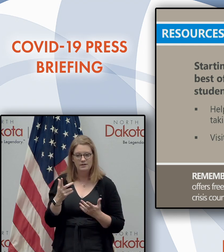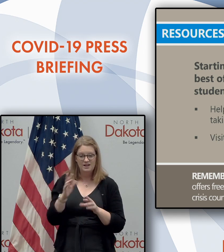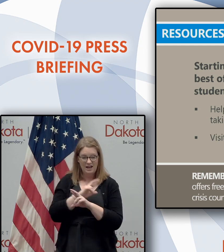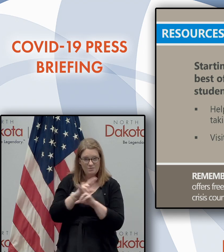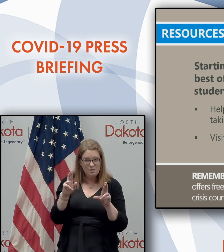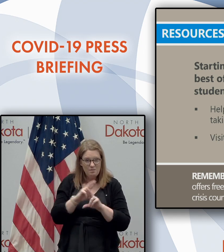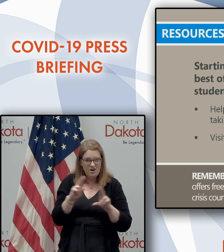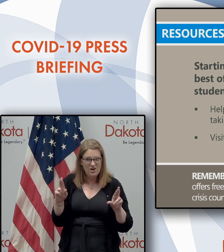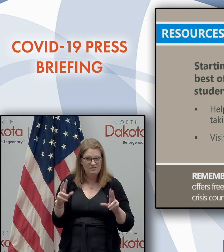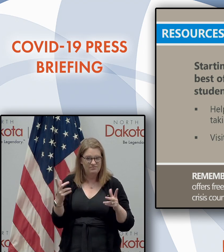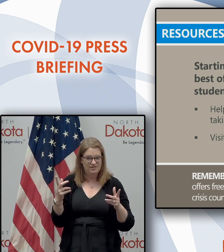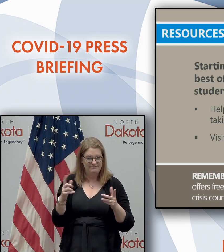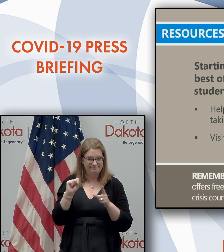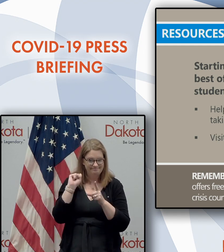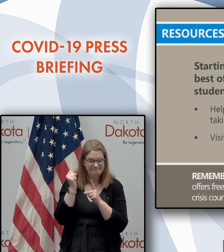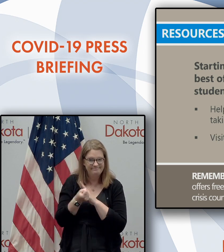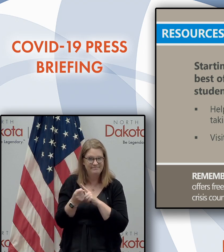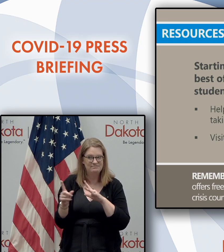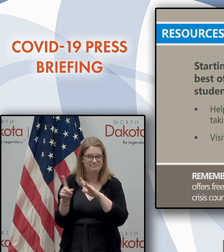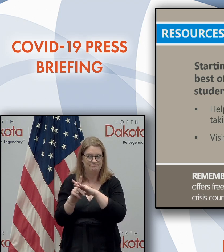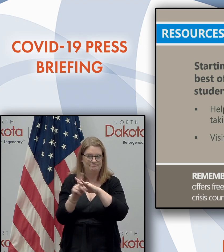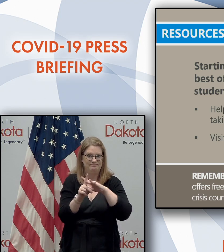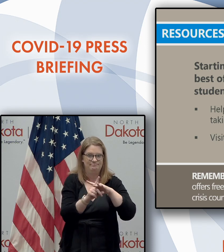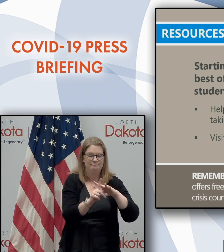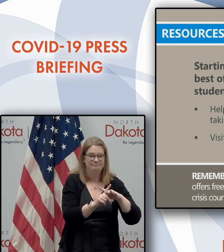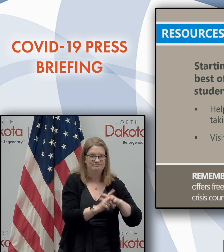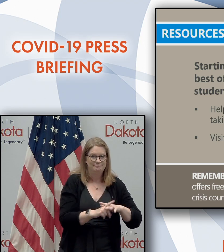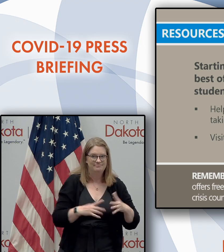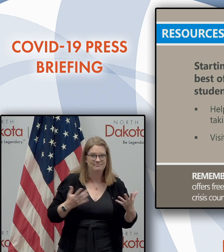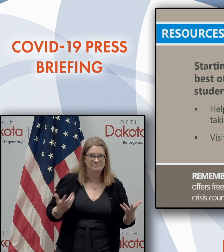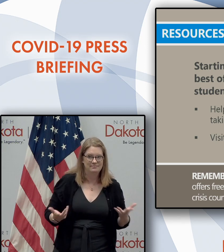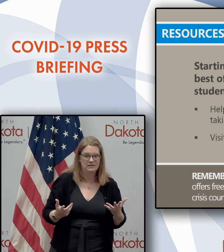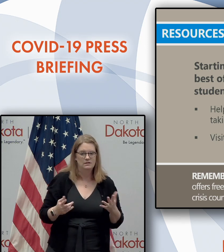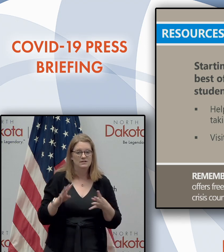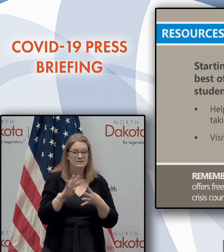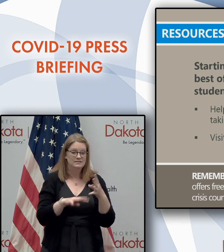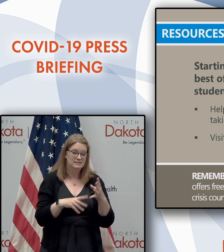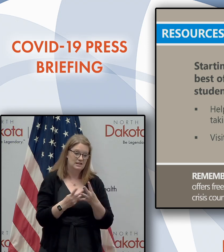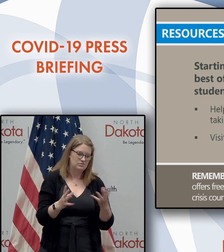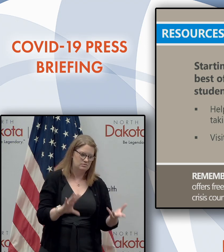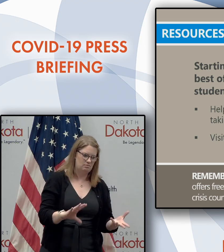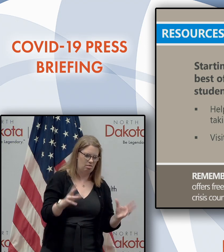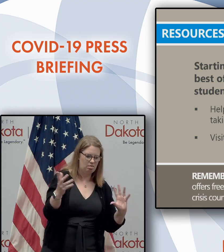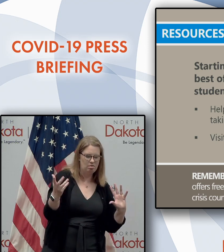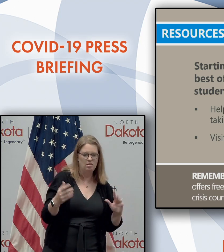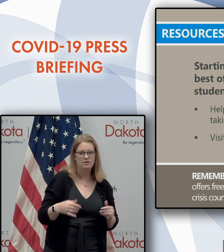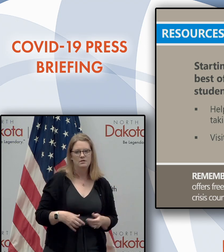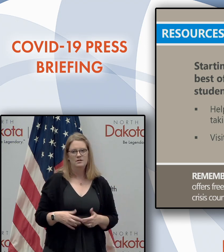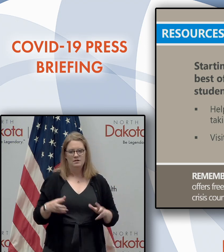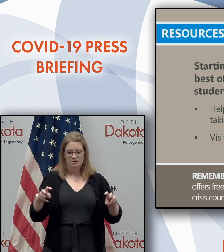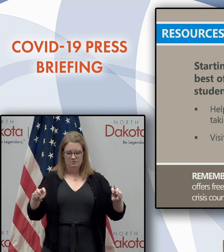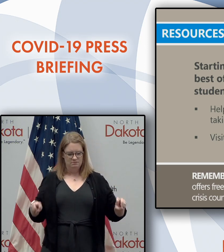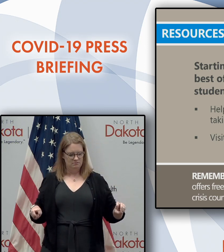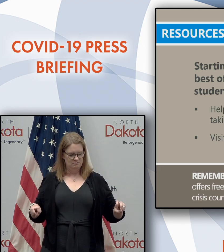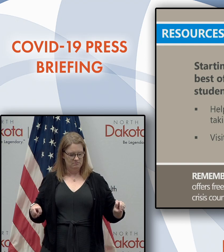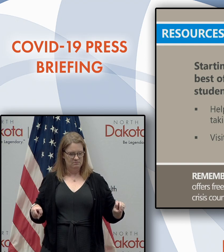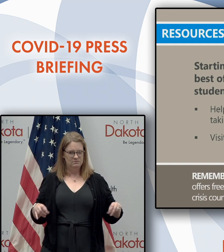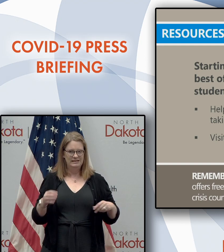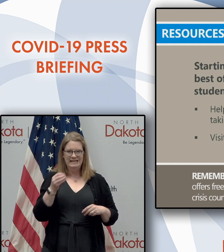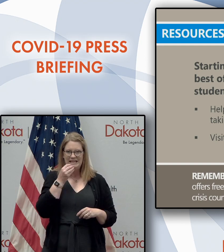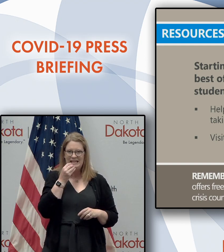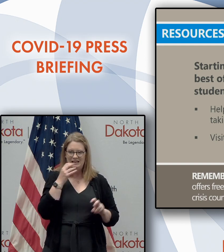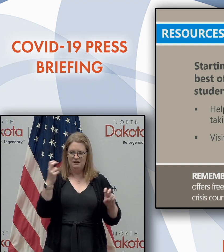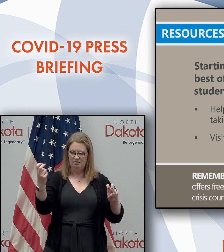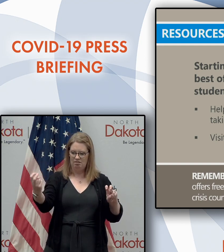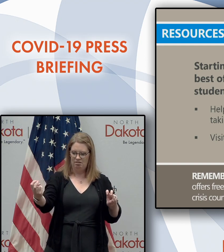they could face when starting school this fall, which could be that schedules are different, or they might have distance seating or eating places, or hybrid